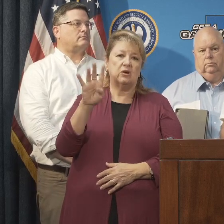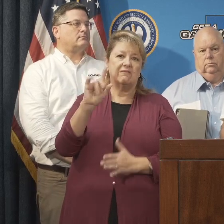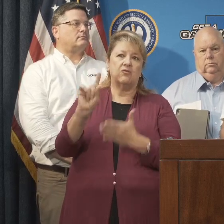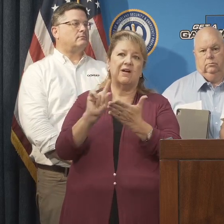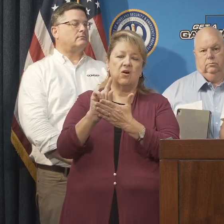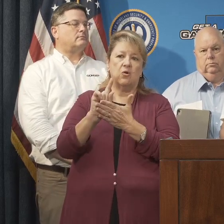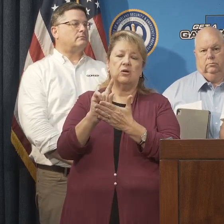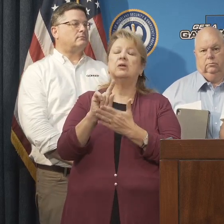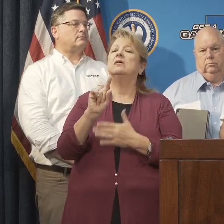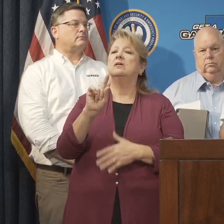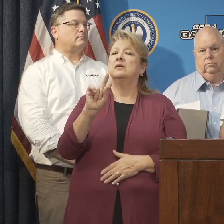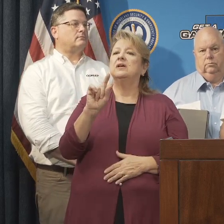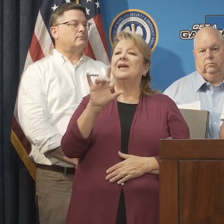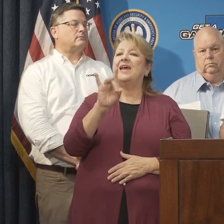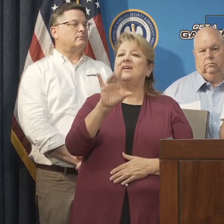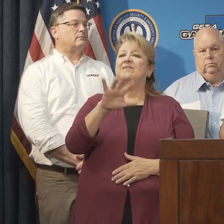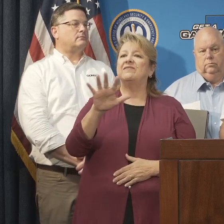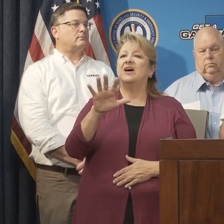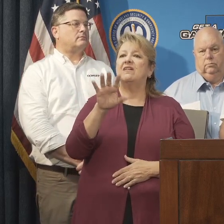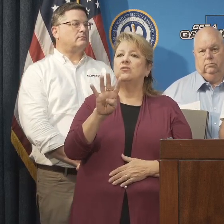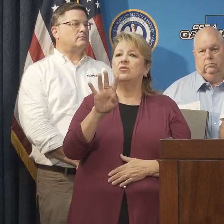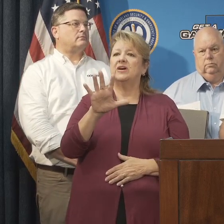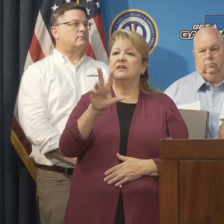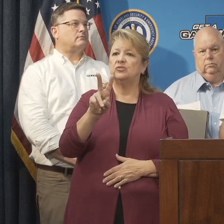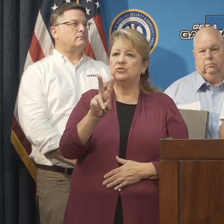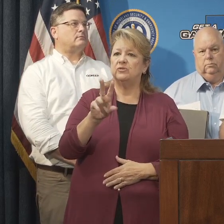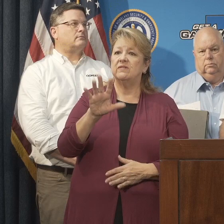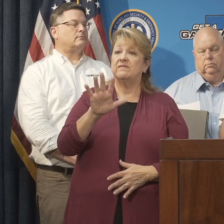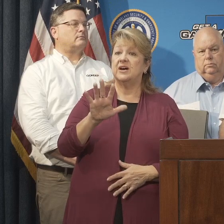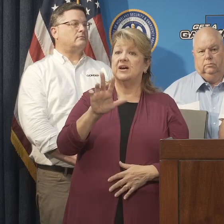which is 855-452-5323.